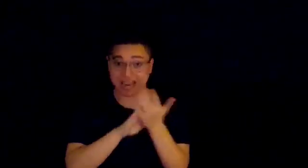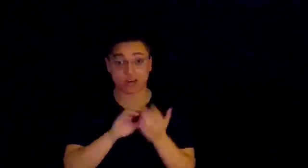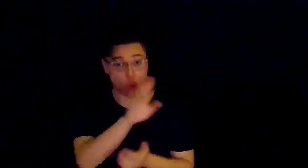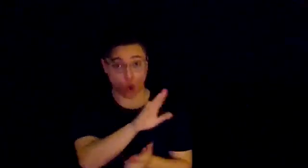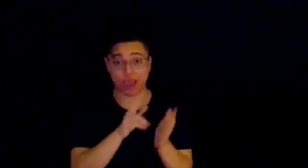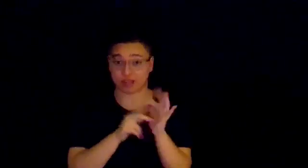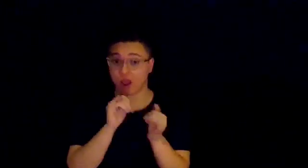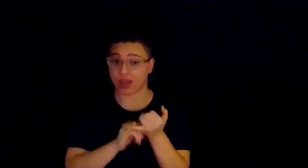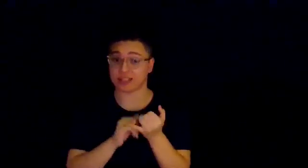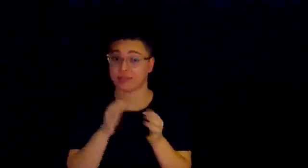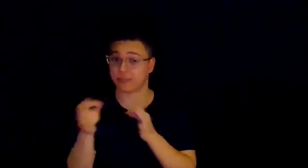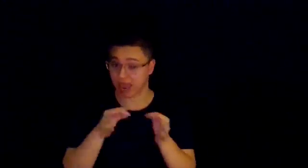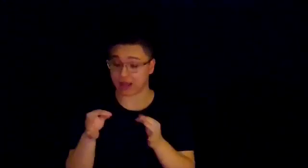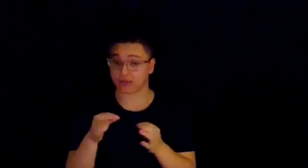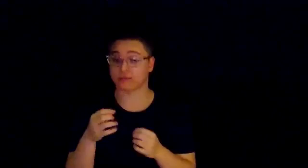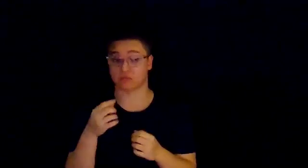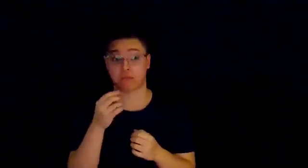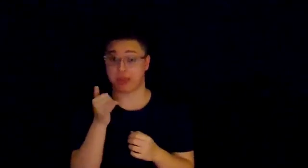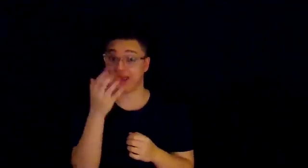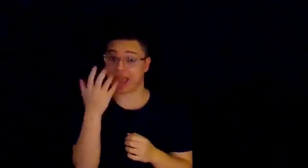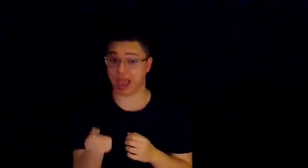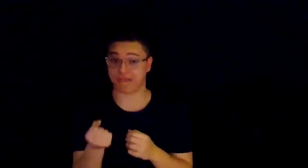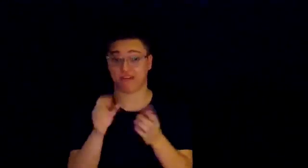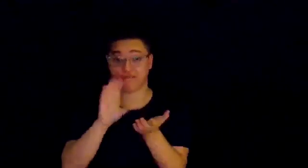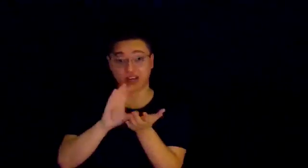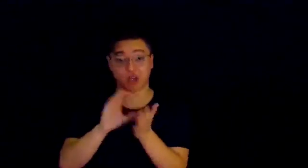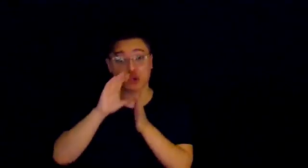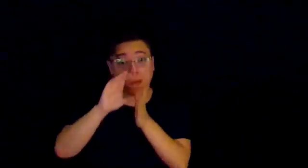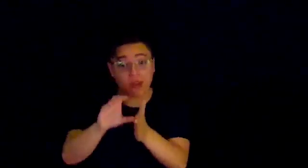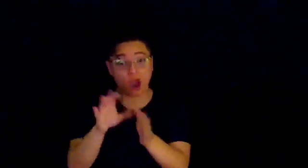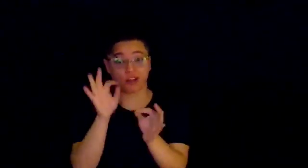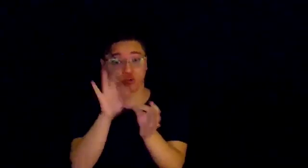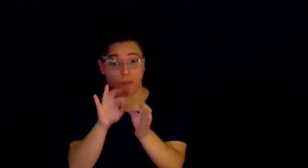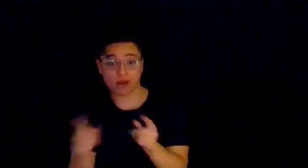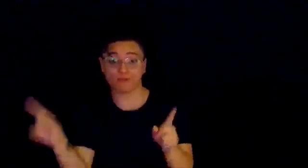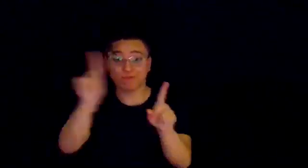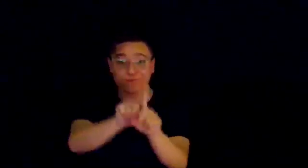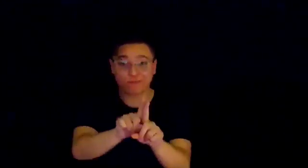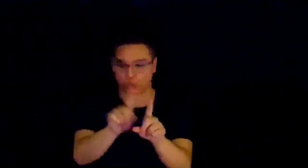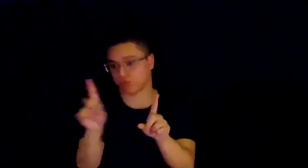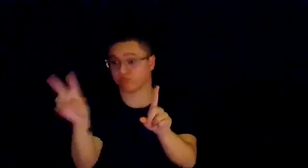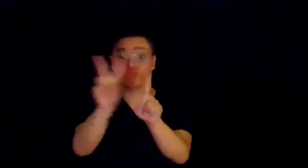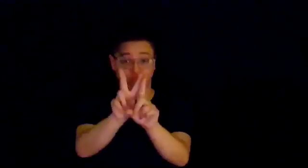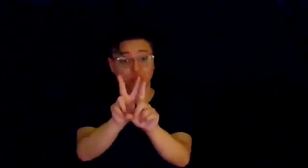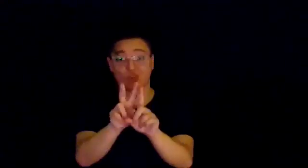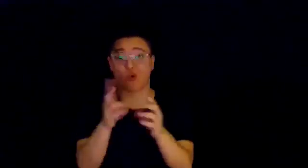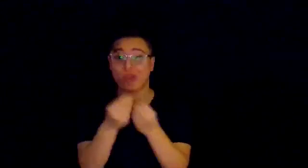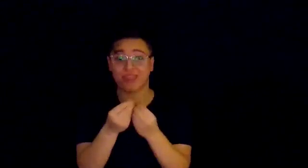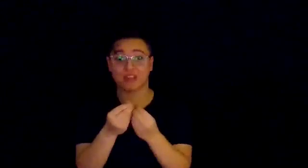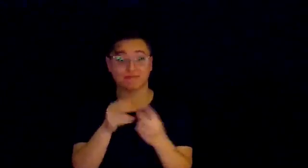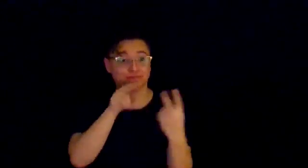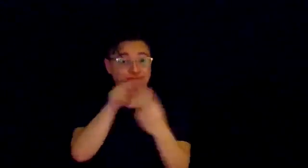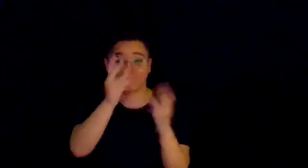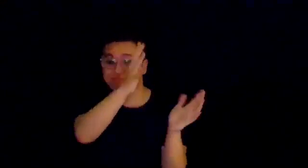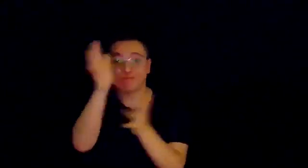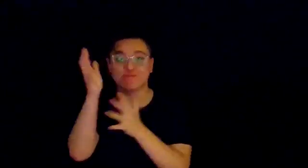don't sign. Her family doesn't sign. So on her NDIS plan, maybe she has money